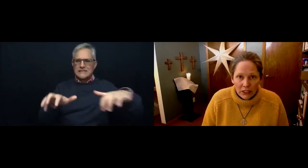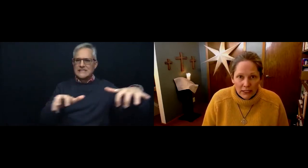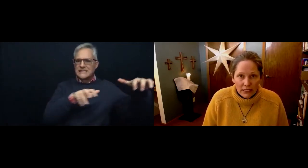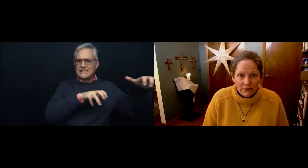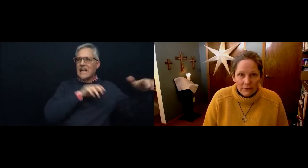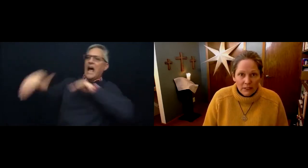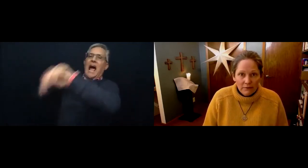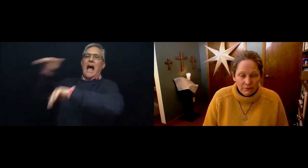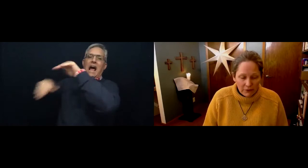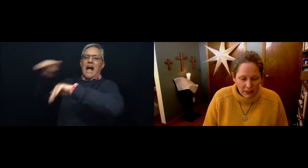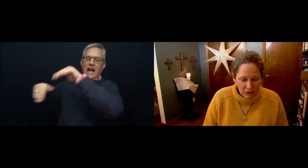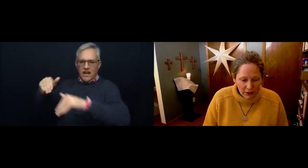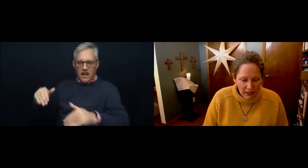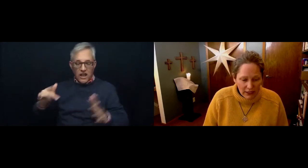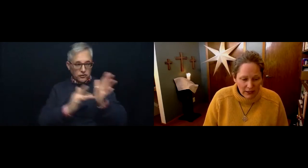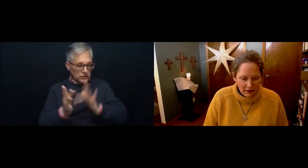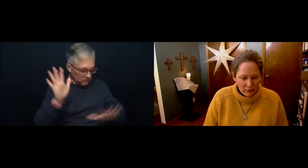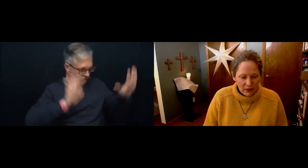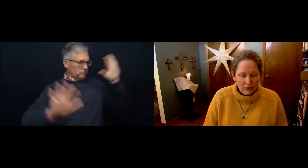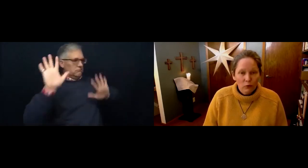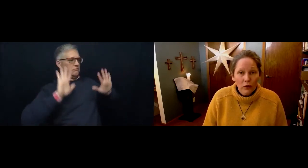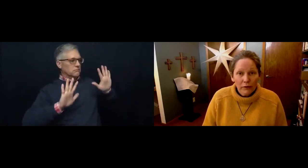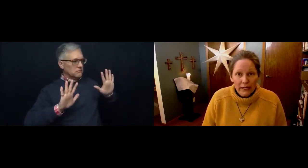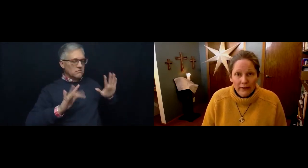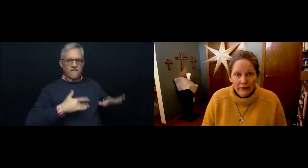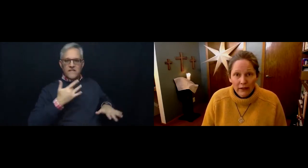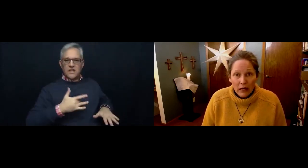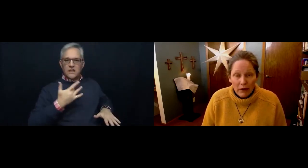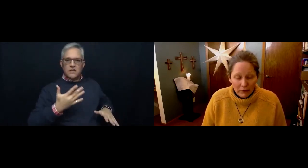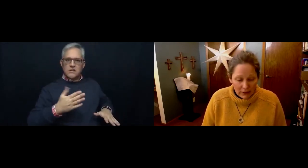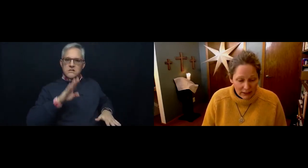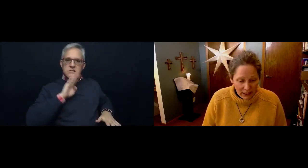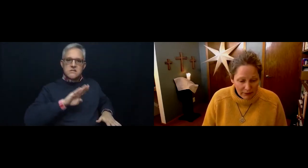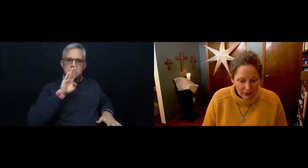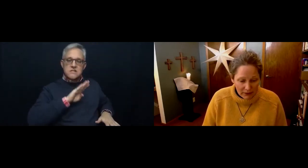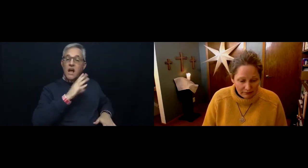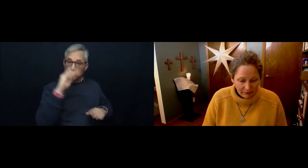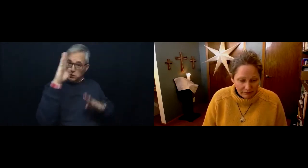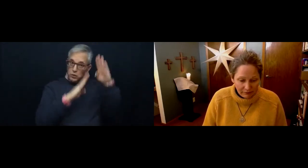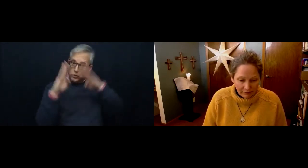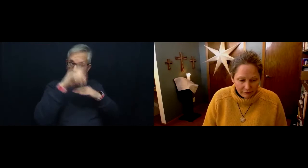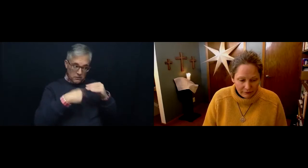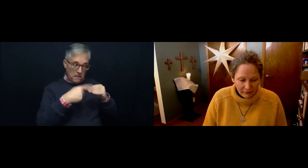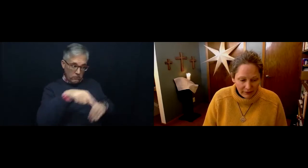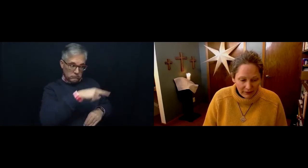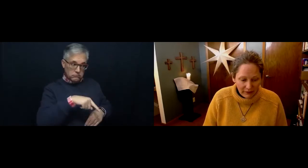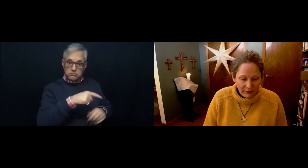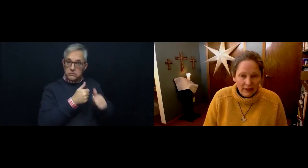quickly, Jesus feels frustrated and worried about the disciples.